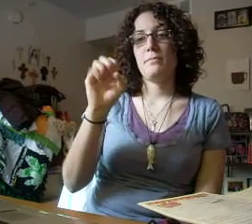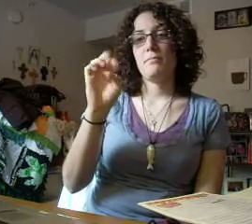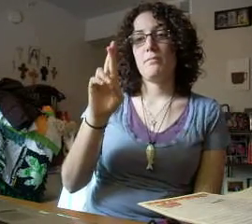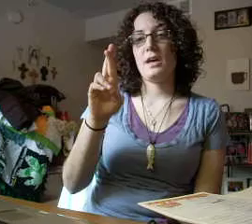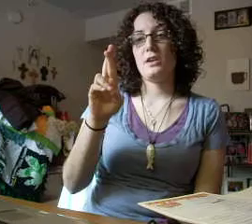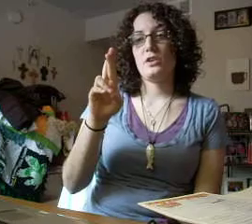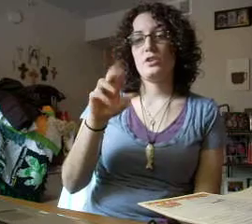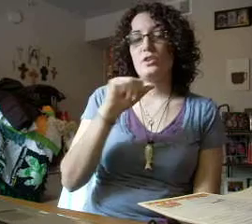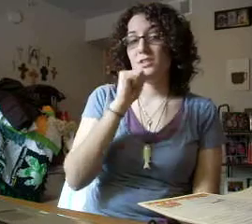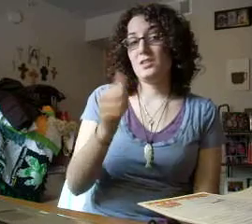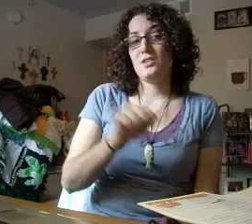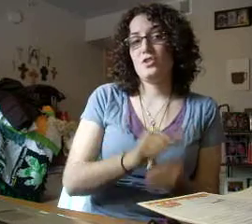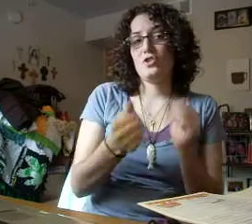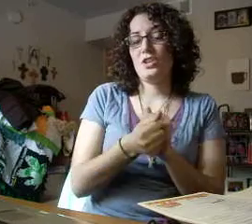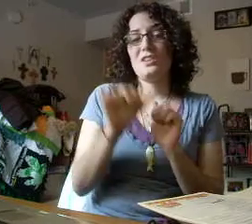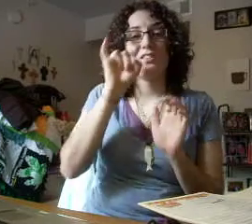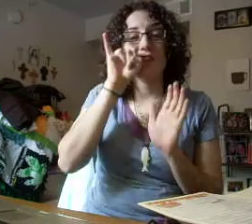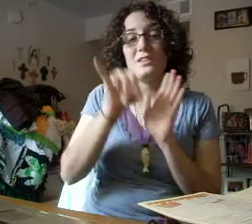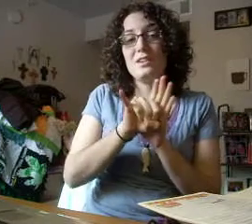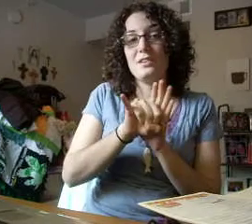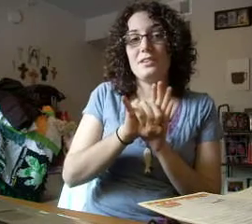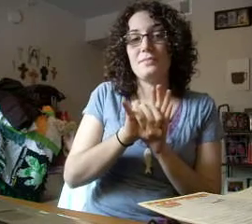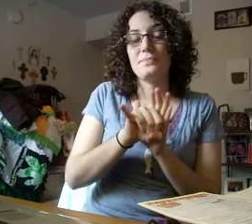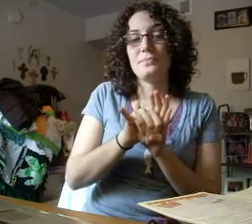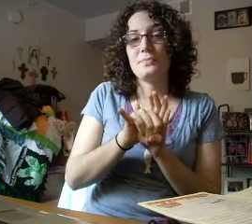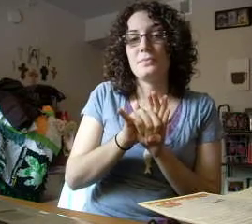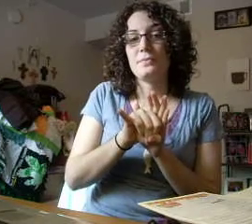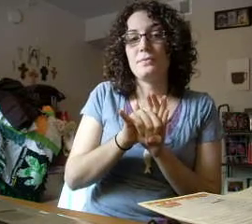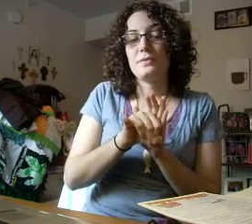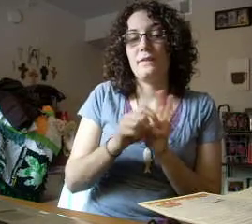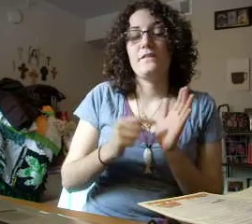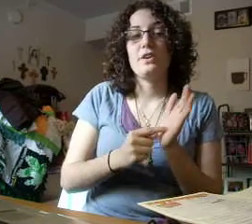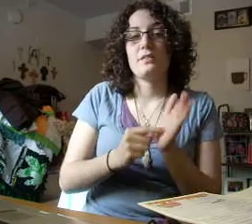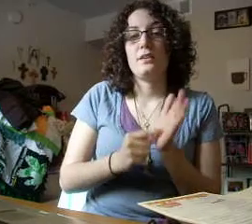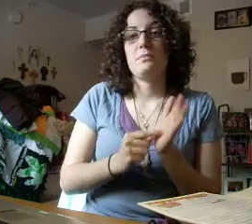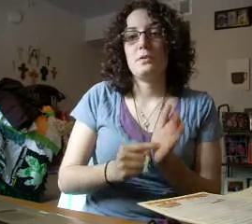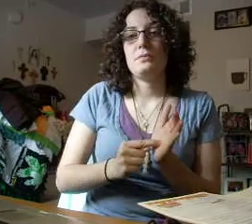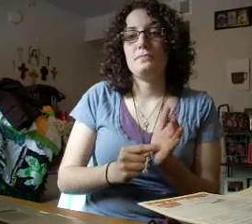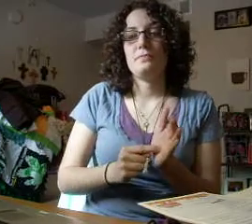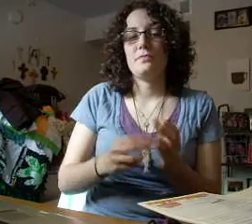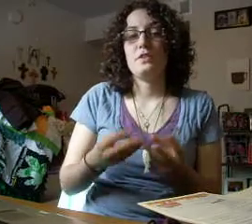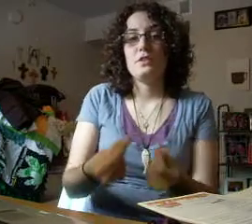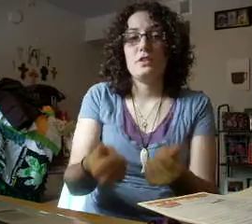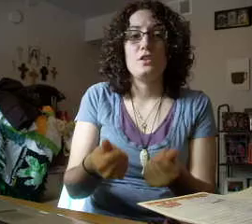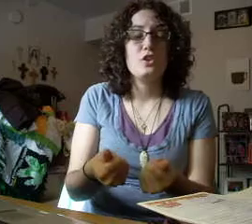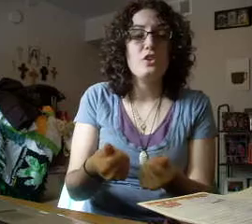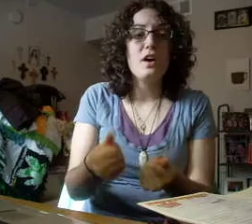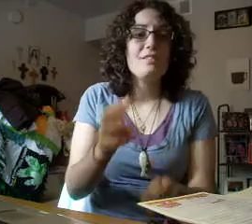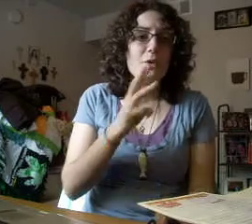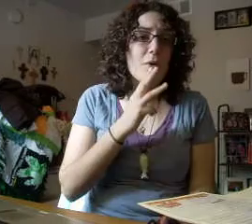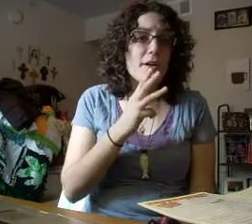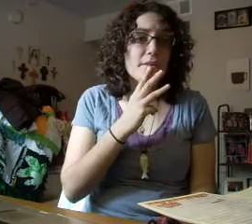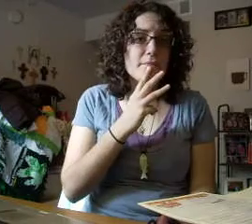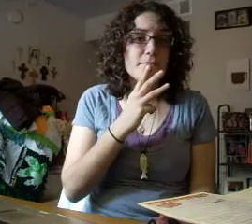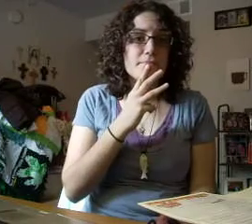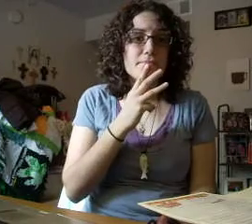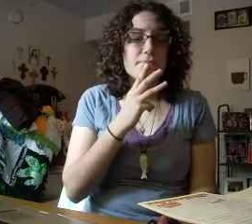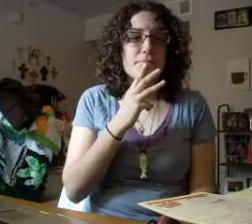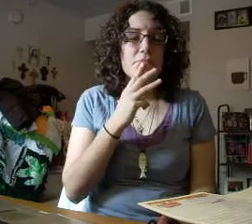identity. For instance, whether or not it will dissolve in water is a physical property